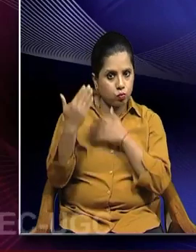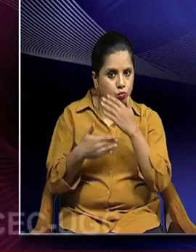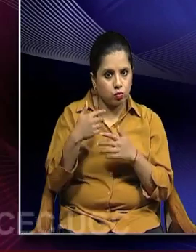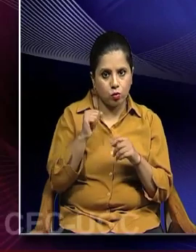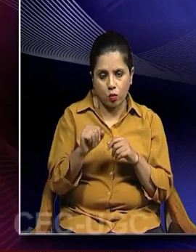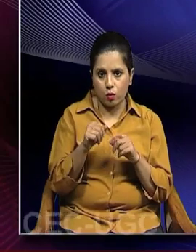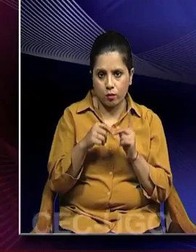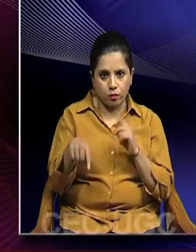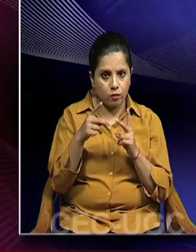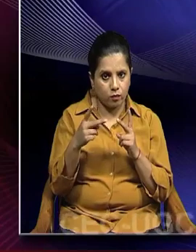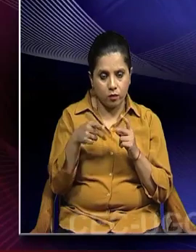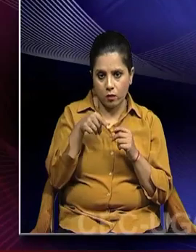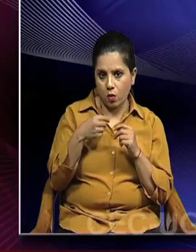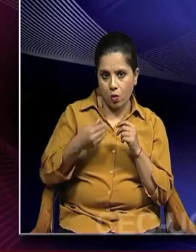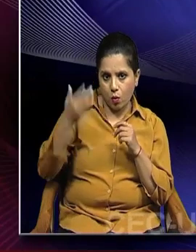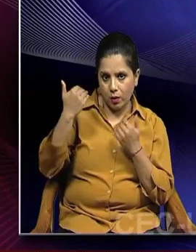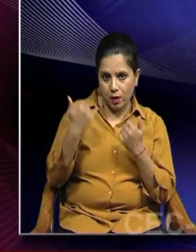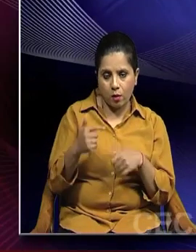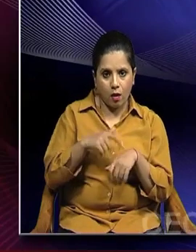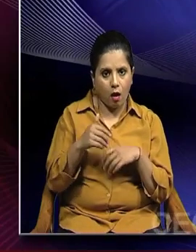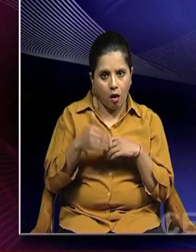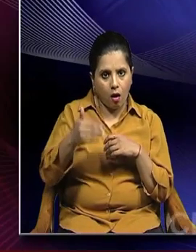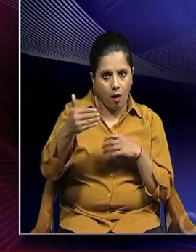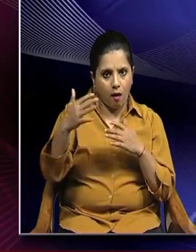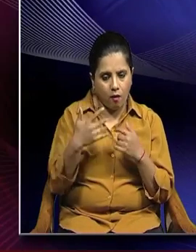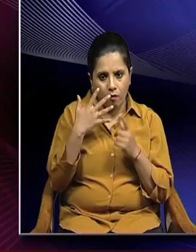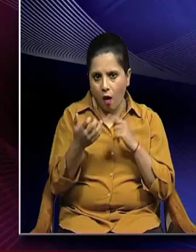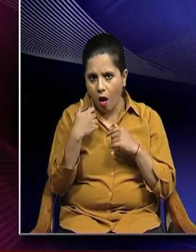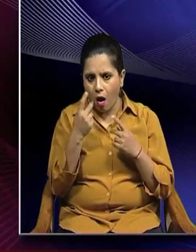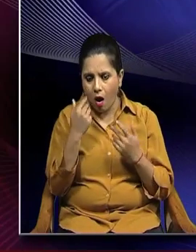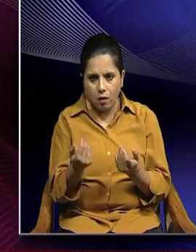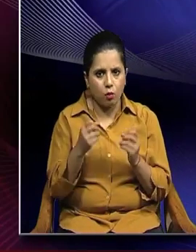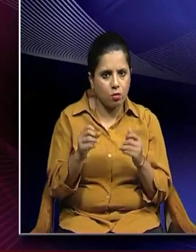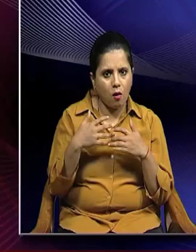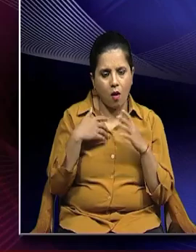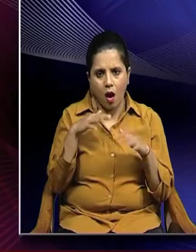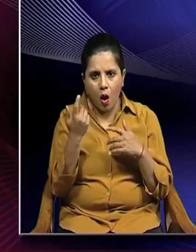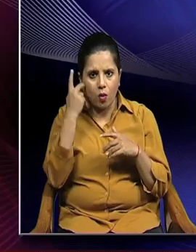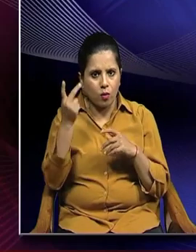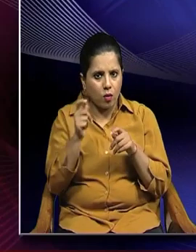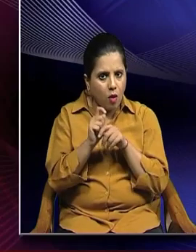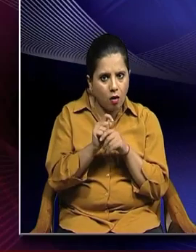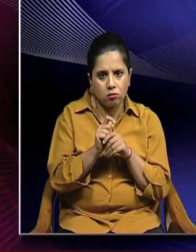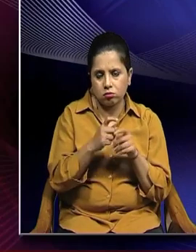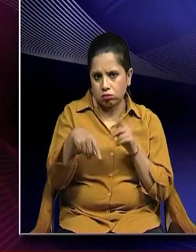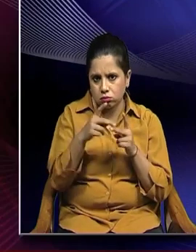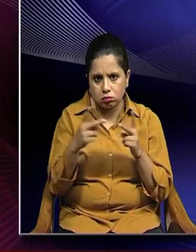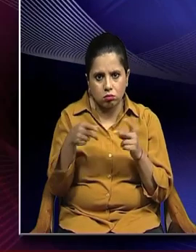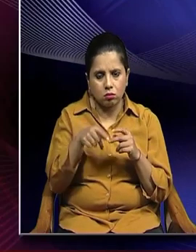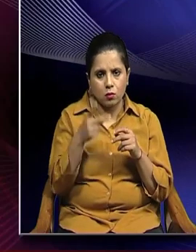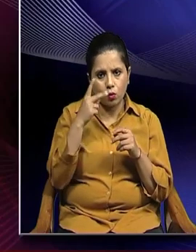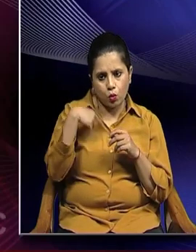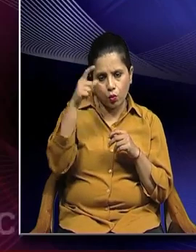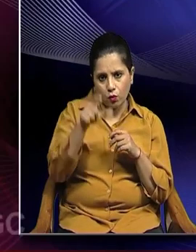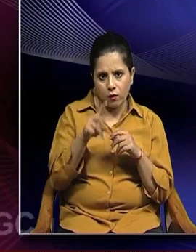have emerged. With the passage of time, we are finding we have now started realizing the significance of those